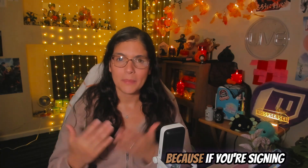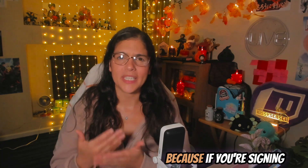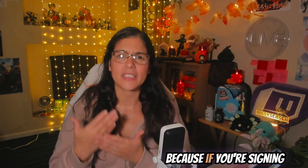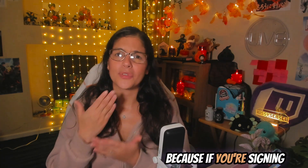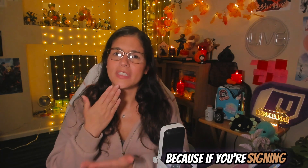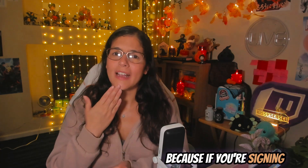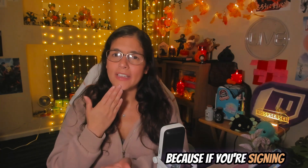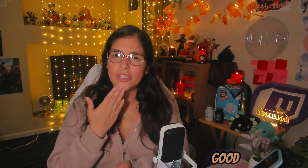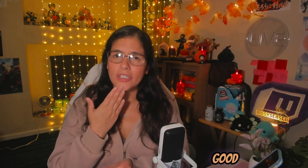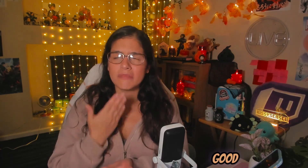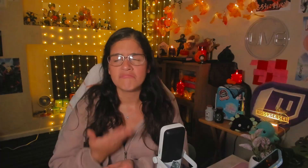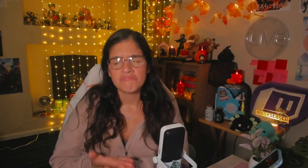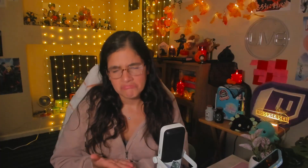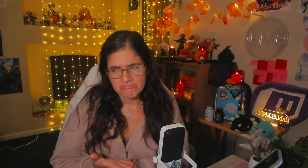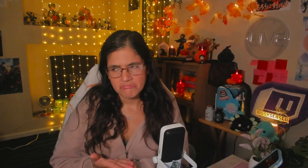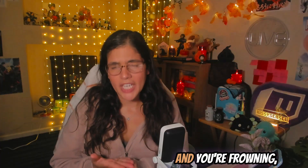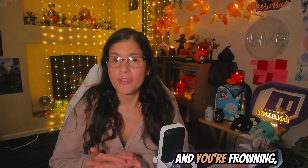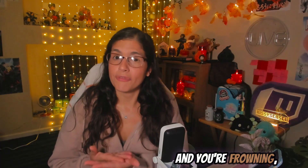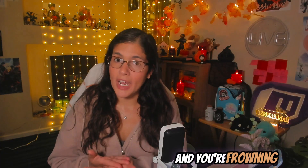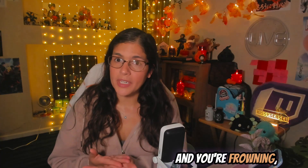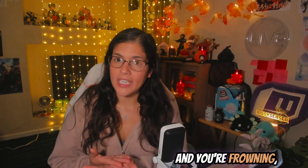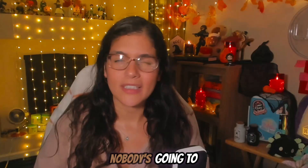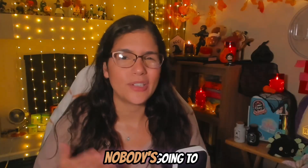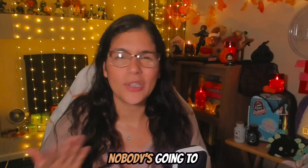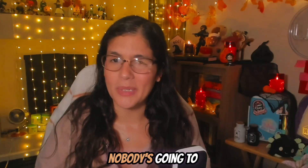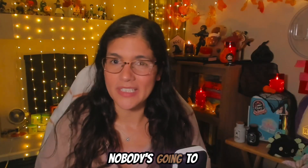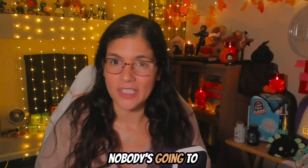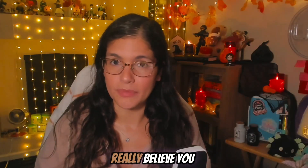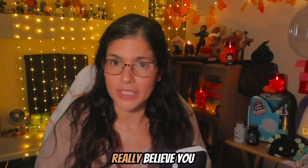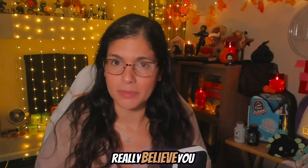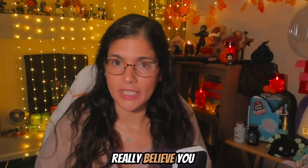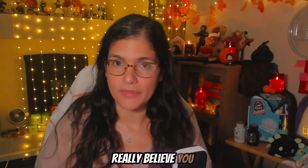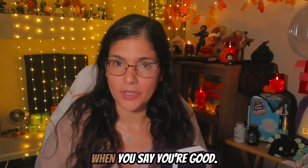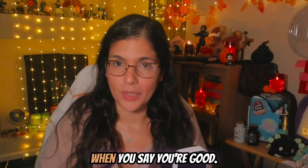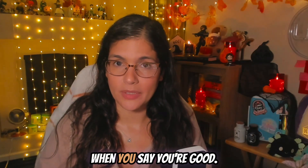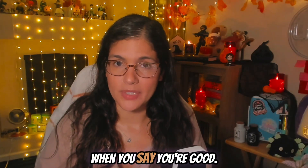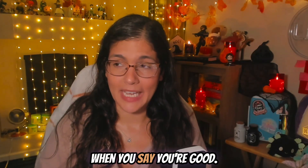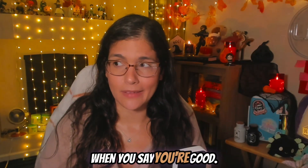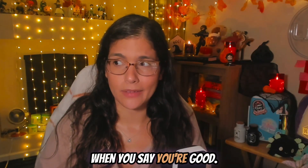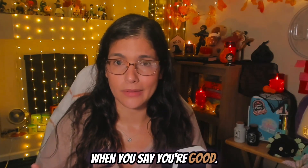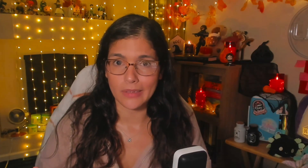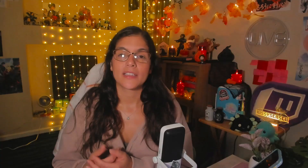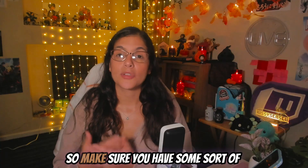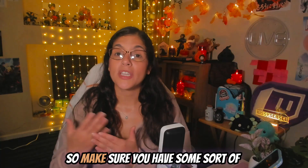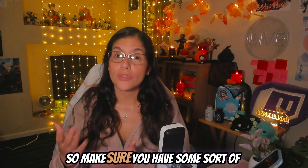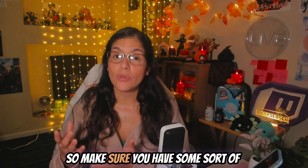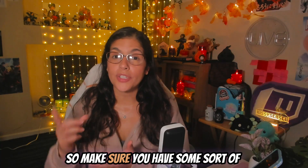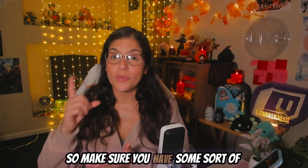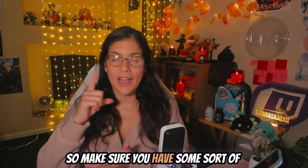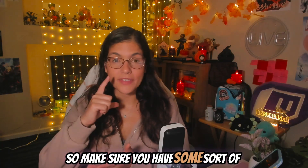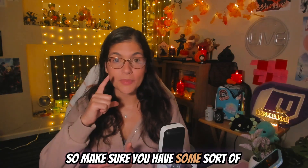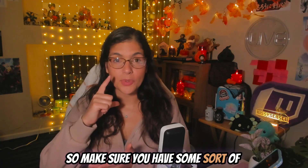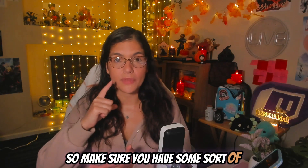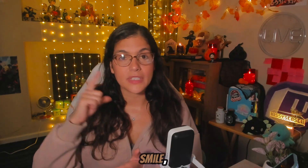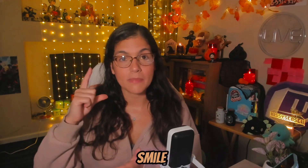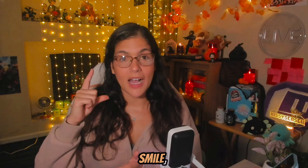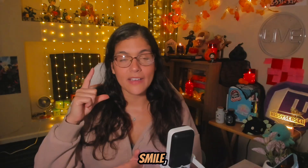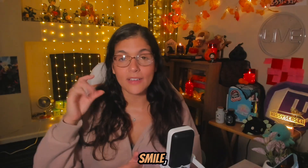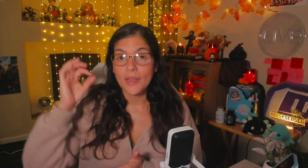if you're signing good and you're frowning, nobody's going to really believe you when you say you're good. So make sure you have some sort of smile,